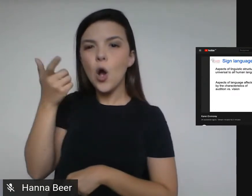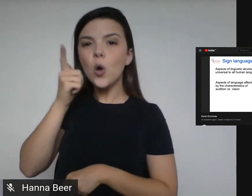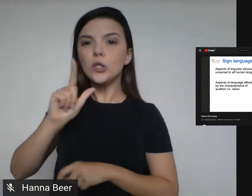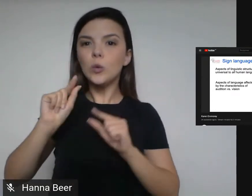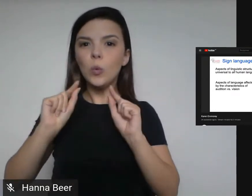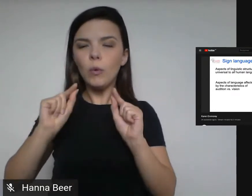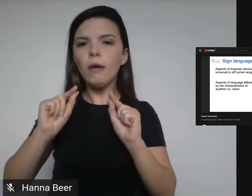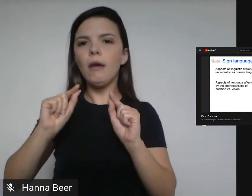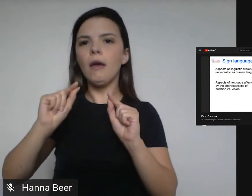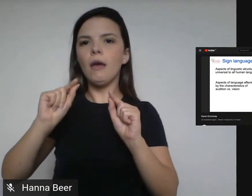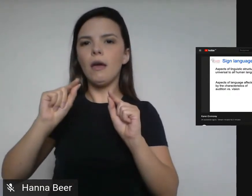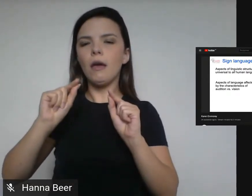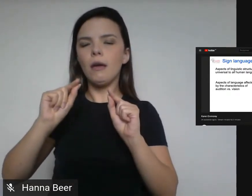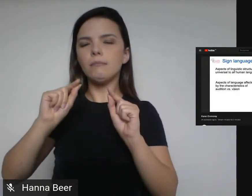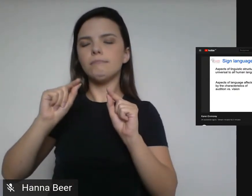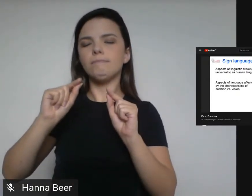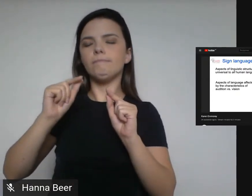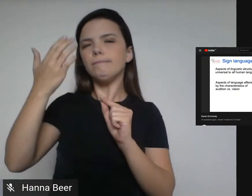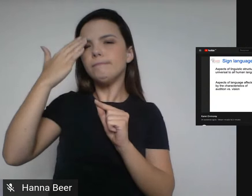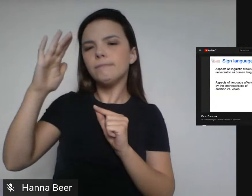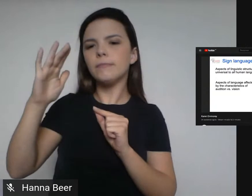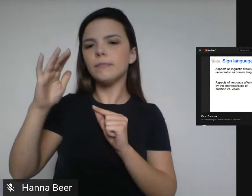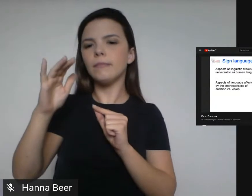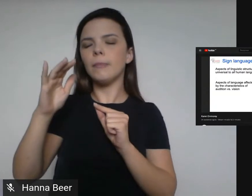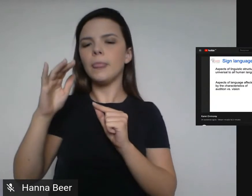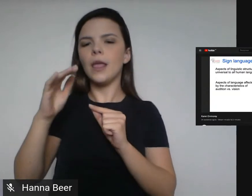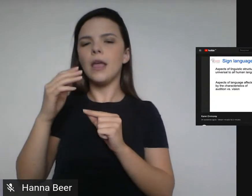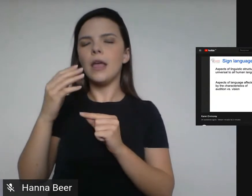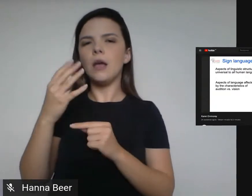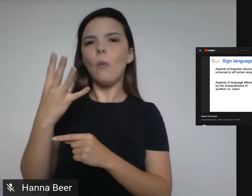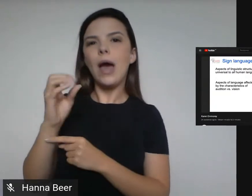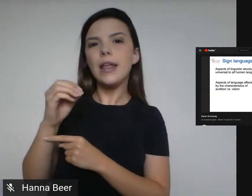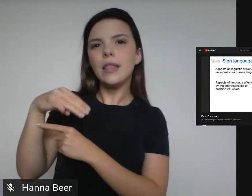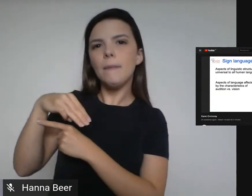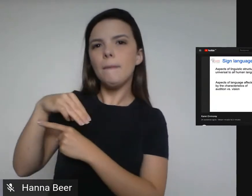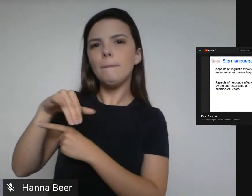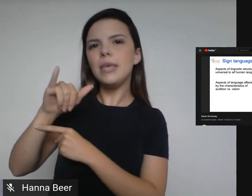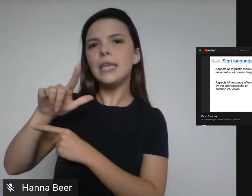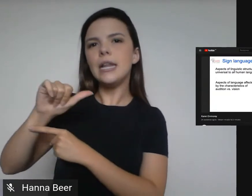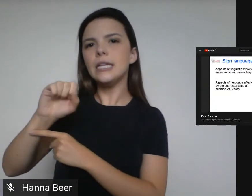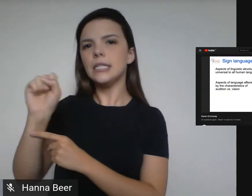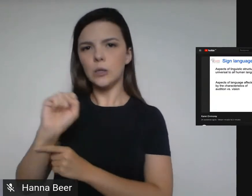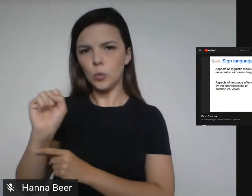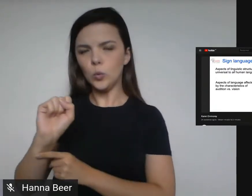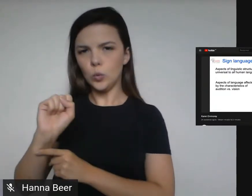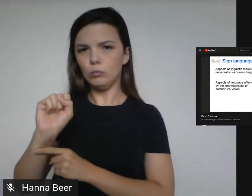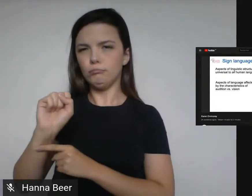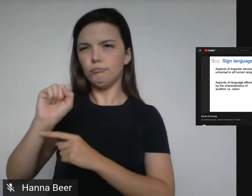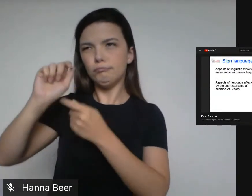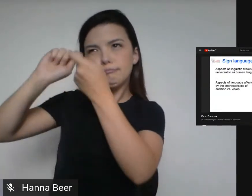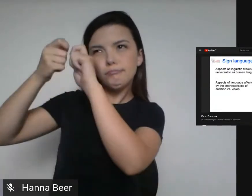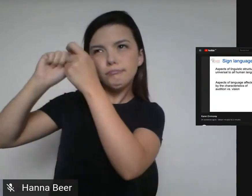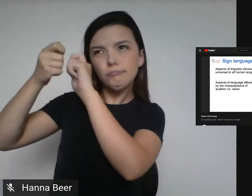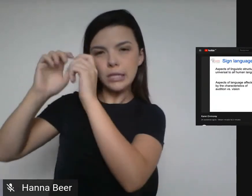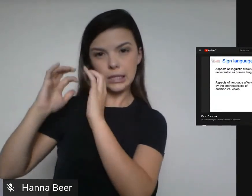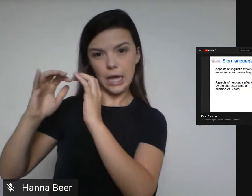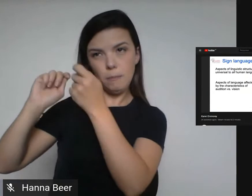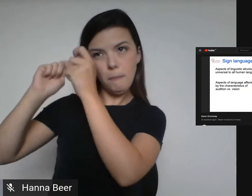temporal changes on the order of 40 milliseconds. In contrast, the visual system is very good at taking in